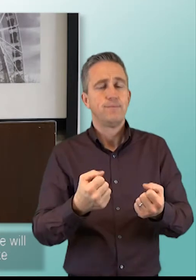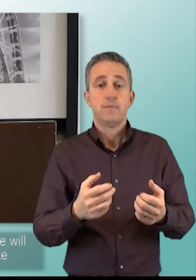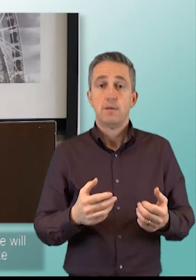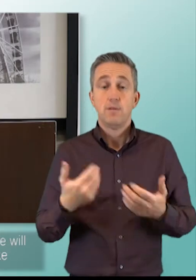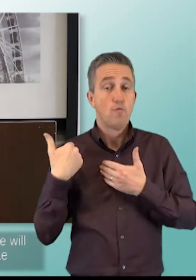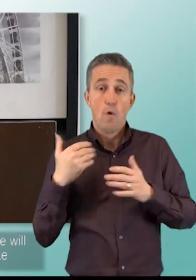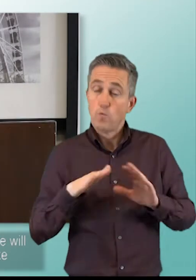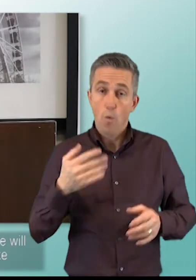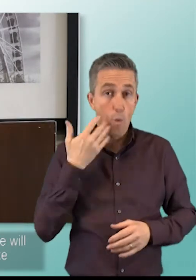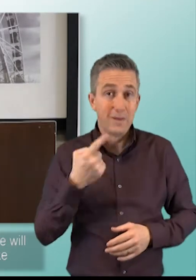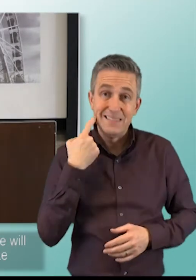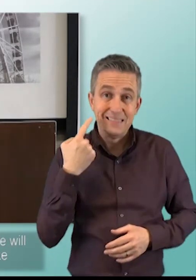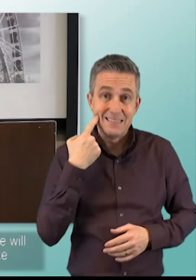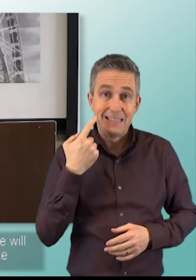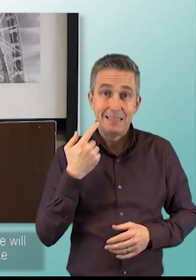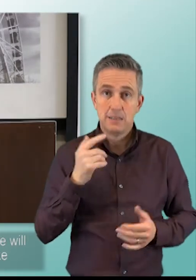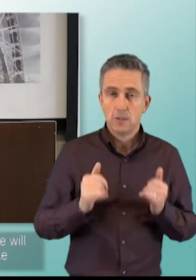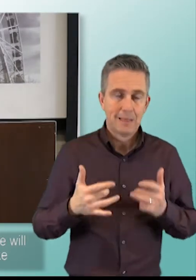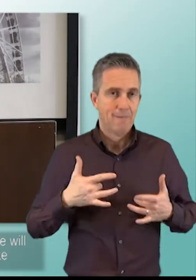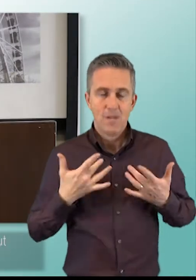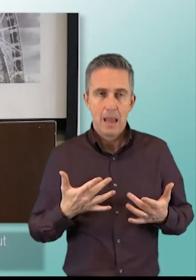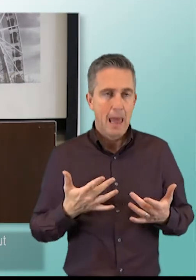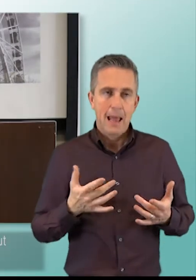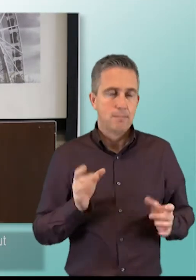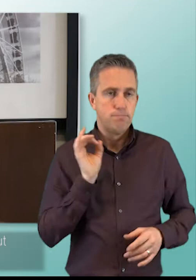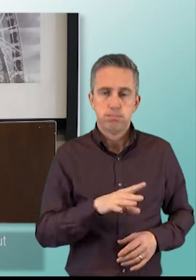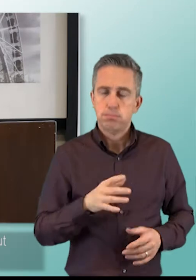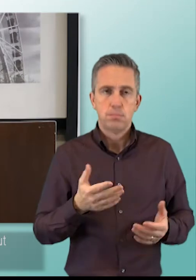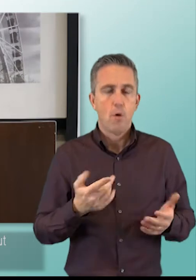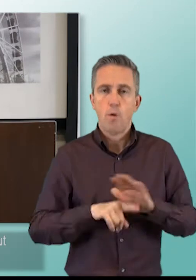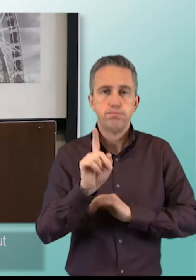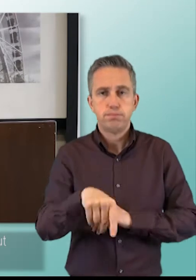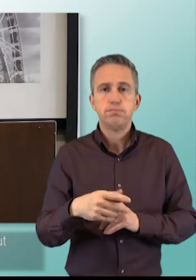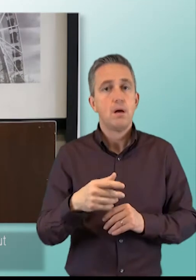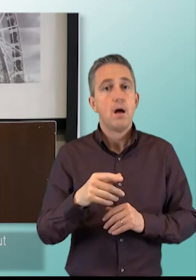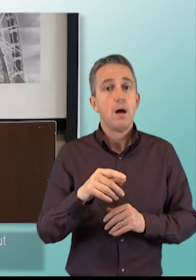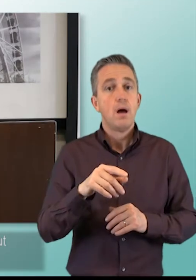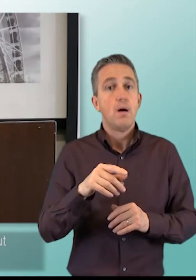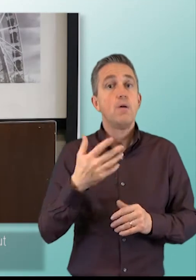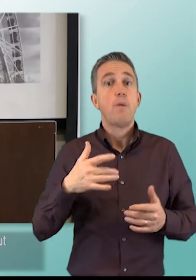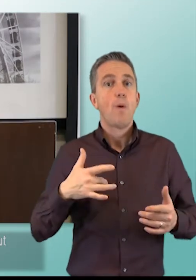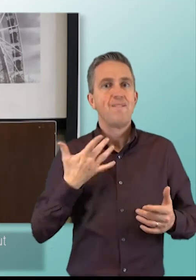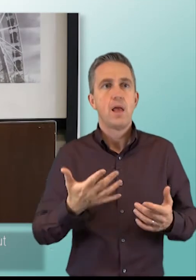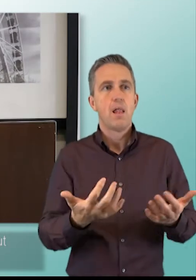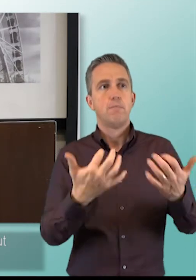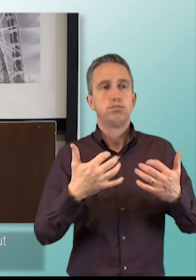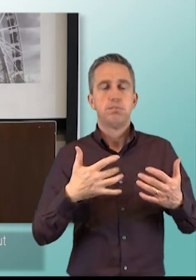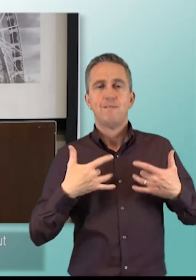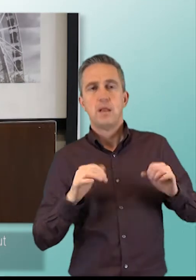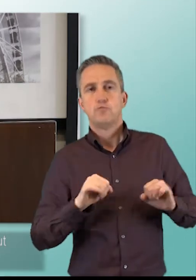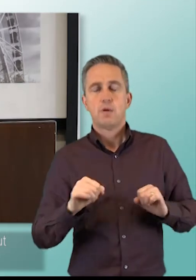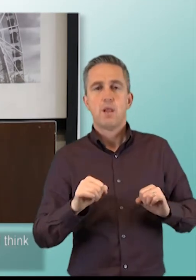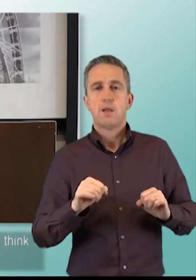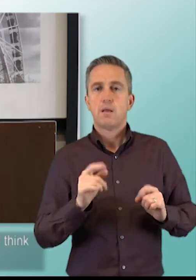it won't always be easy. There will be tough times. There'll be times when you feel like really giving up and just throwing in the towel. But when you get to that stage, I would